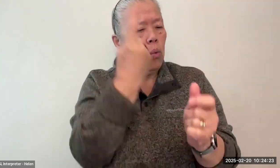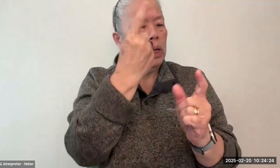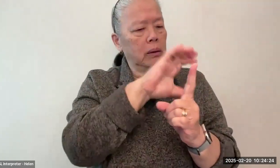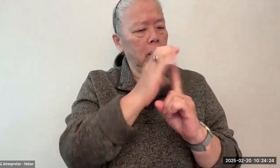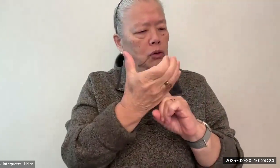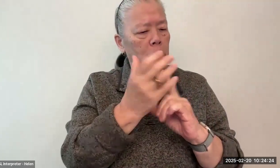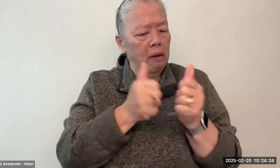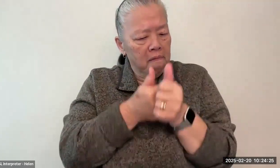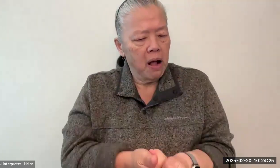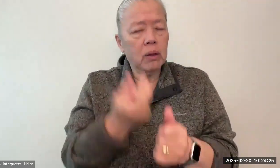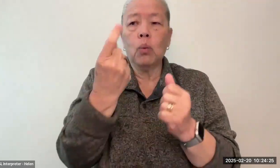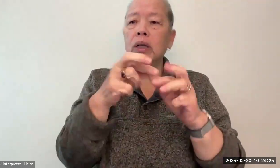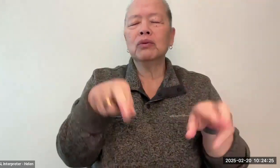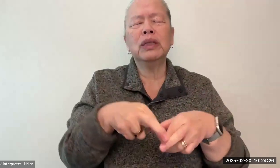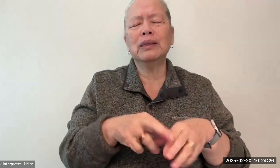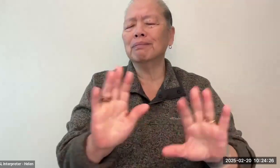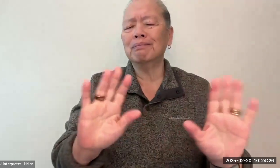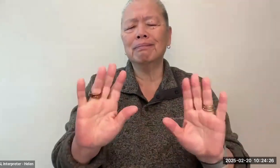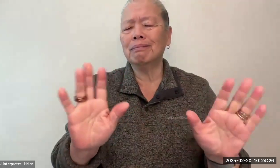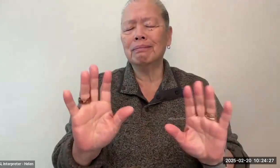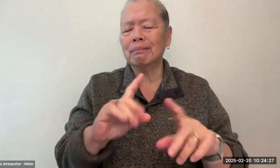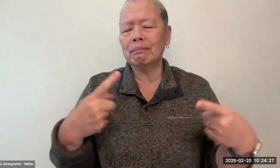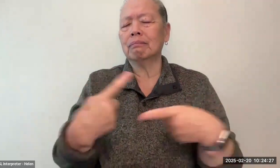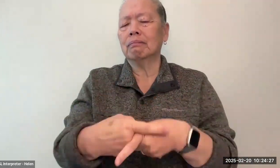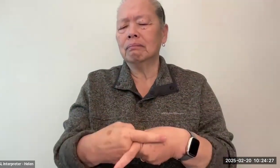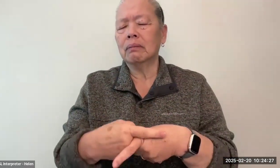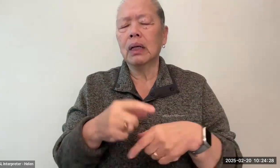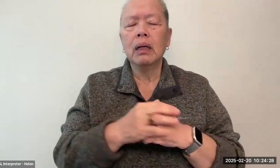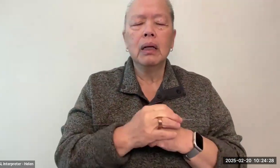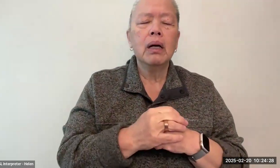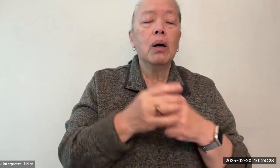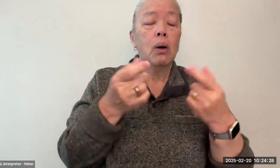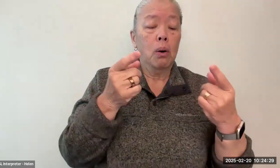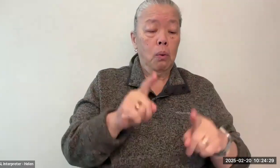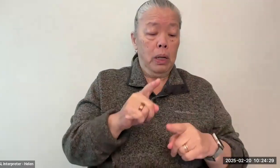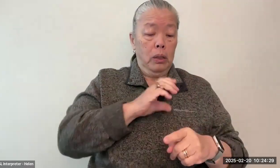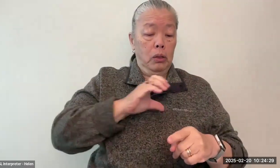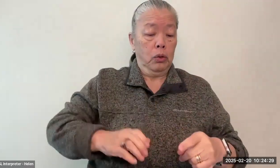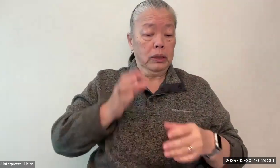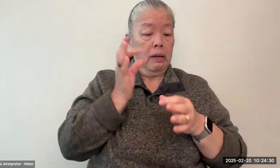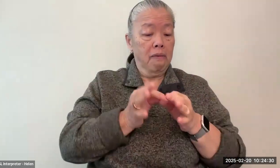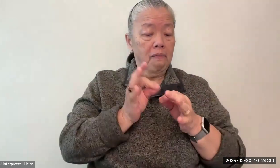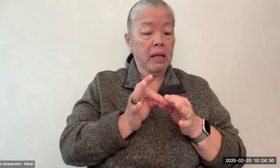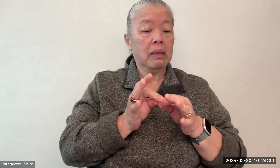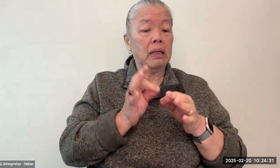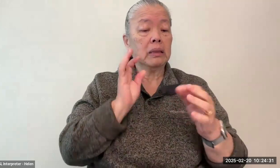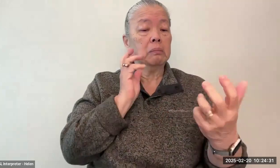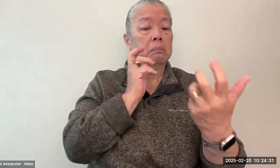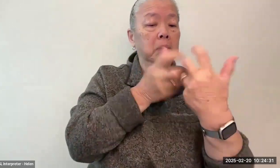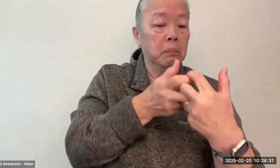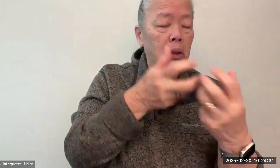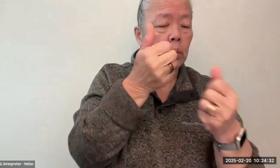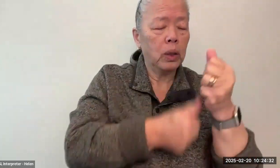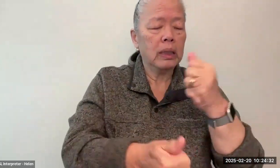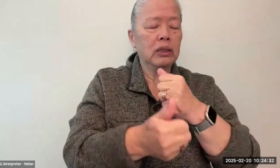region. Instead, when Christianity adapts to the culture of various nations and lands, then it